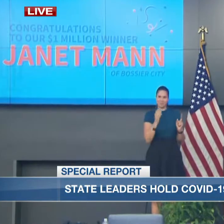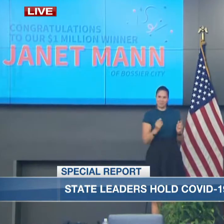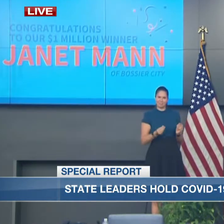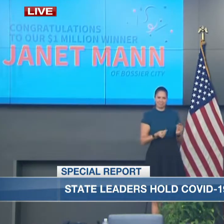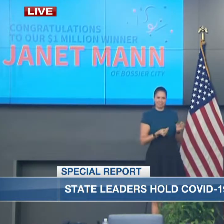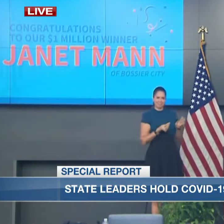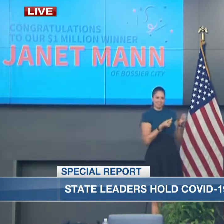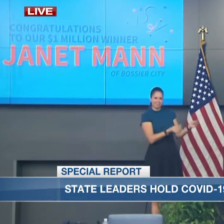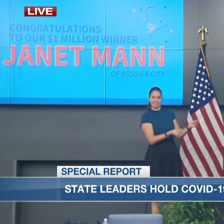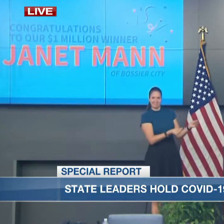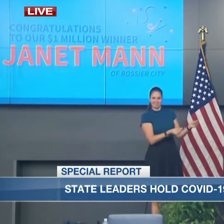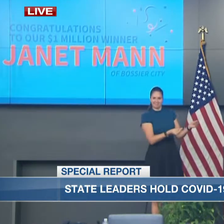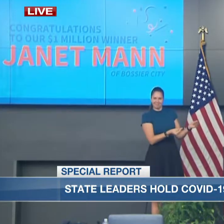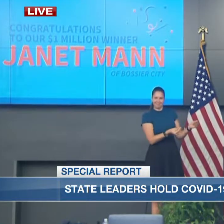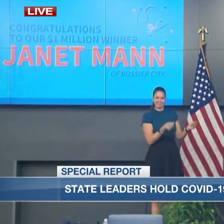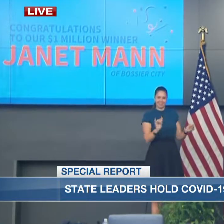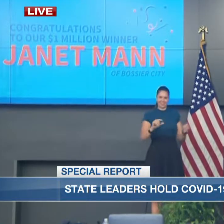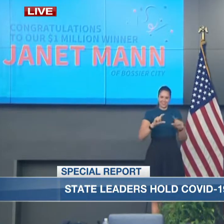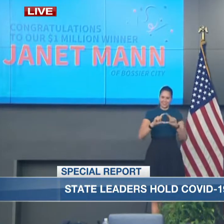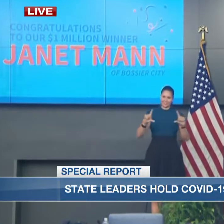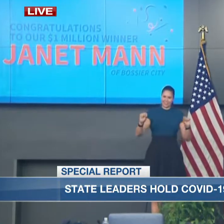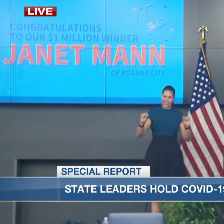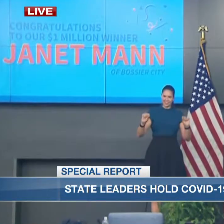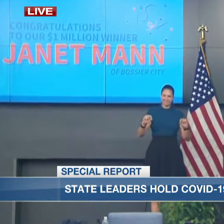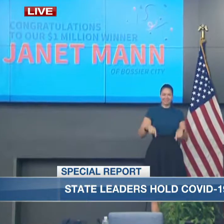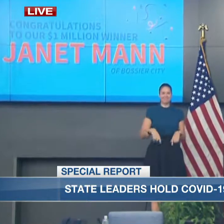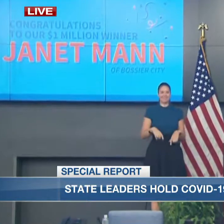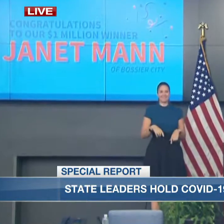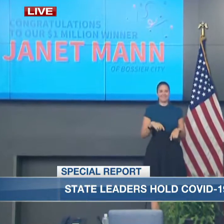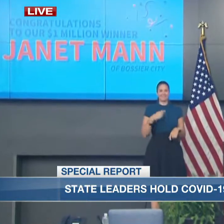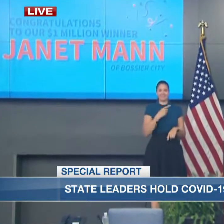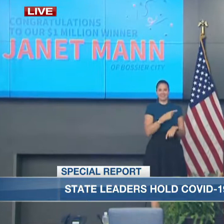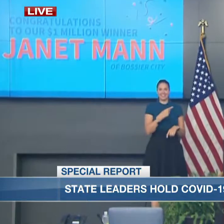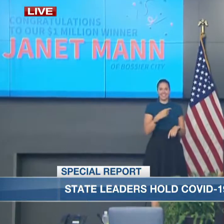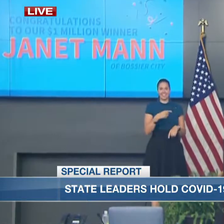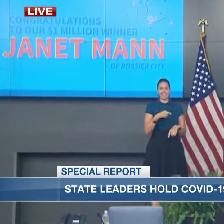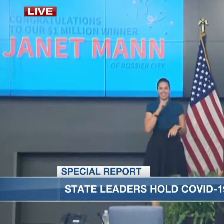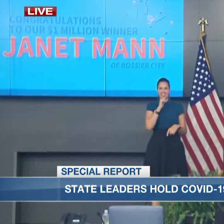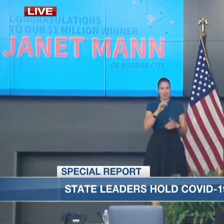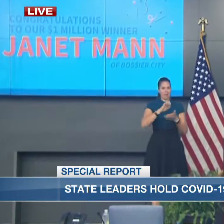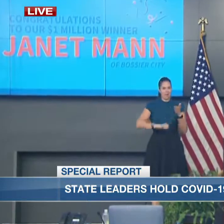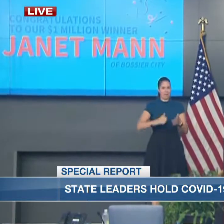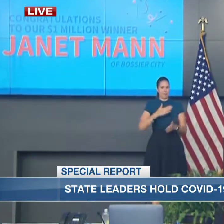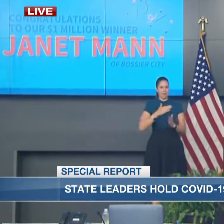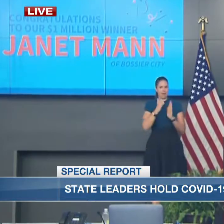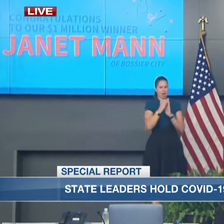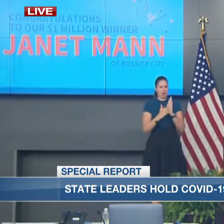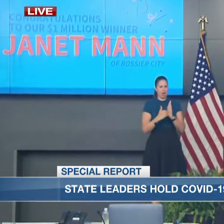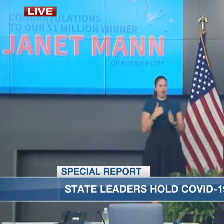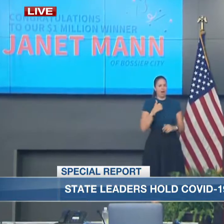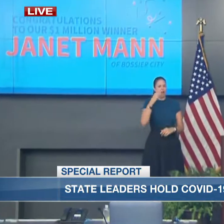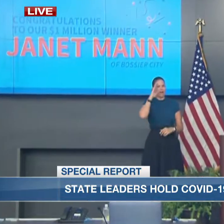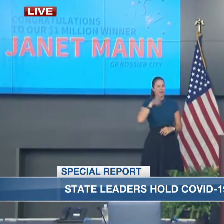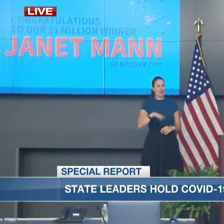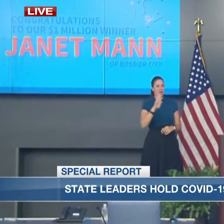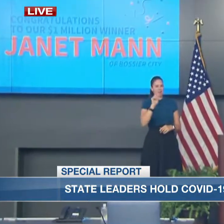you with this check, and because it's not drawn on my account, I expect that the bank will honor it.